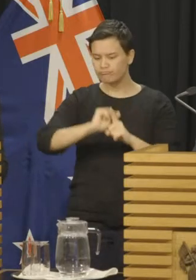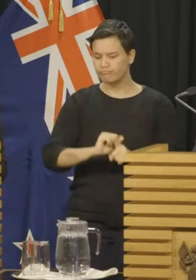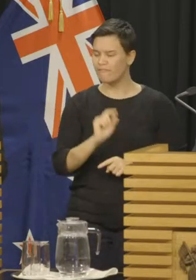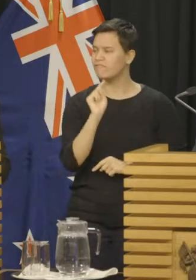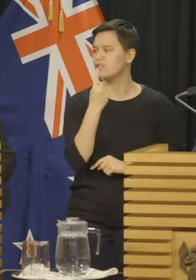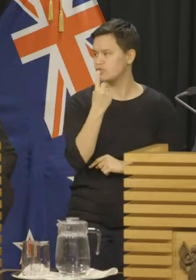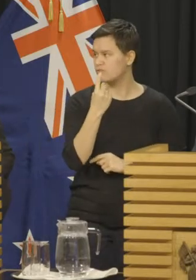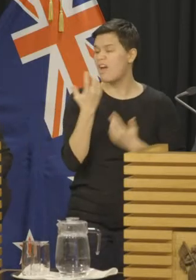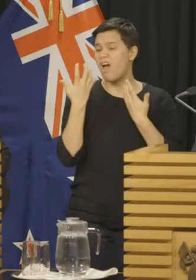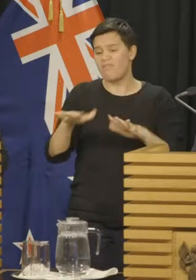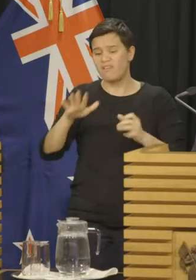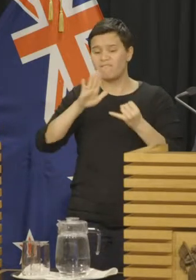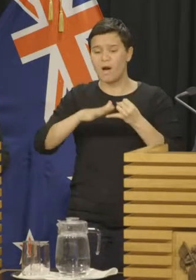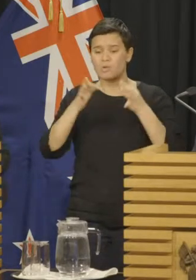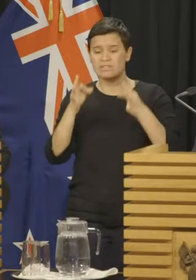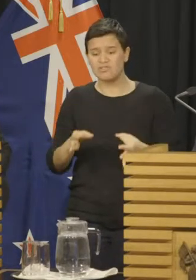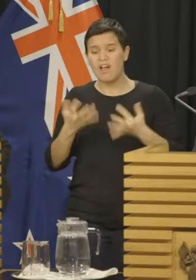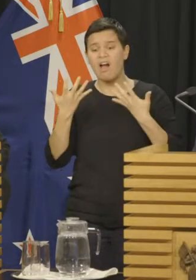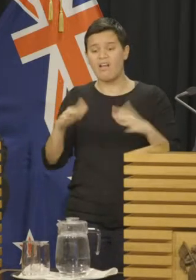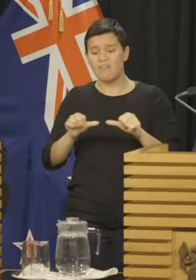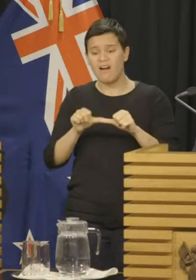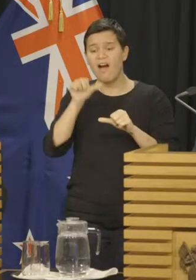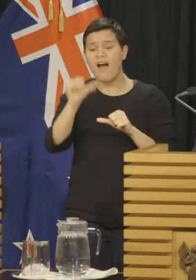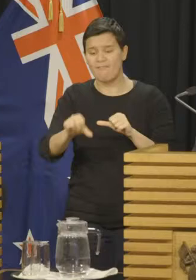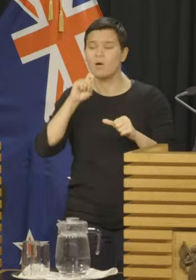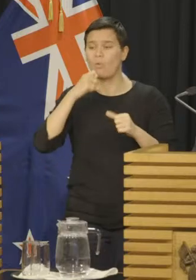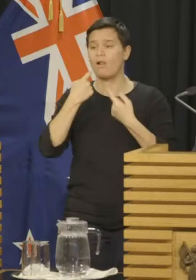questions and making some final decisions. And after we've done that, we'll be